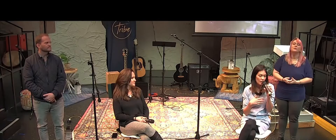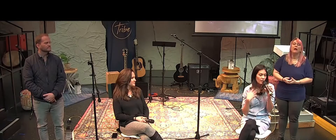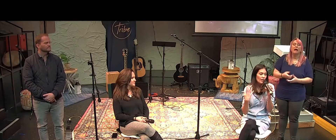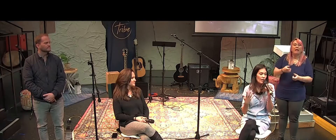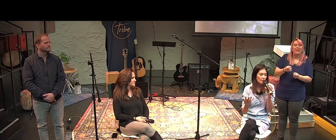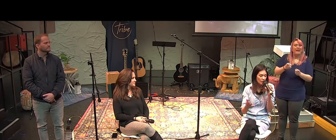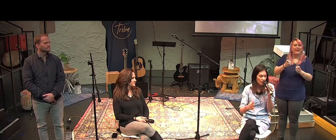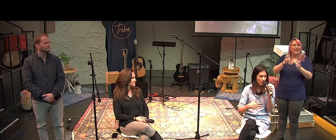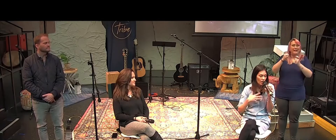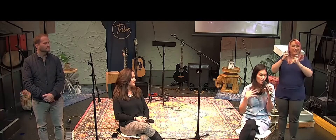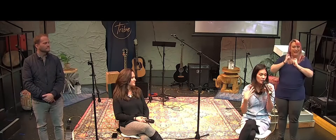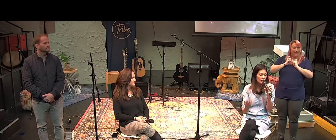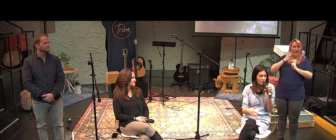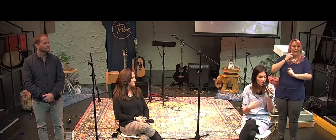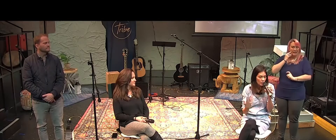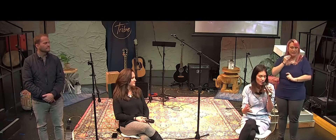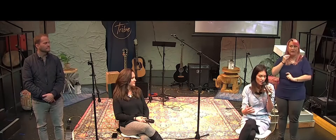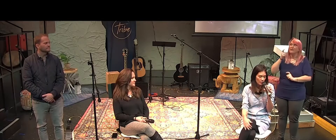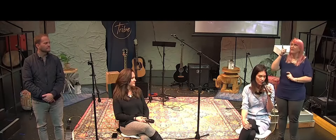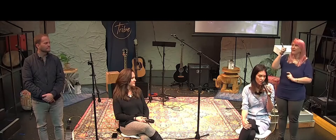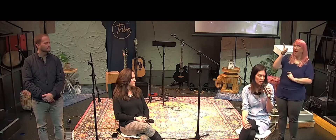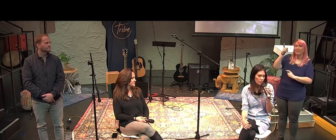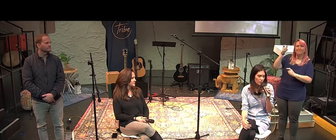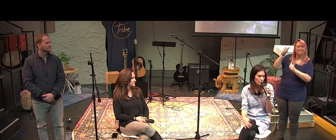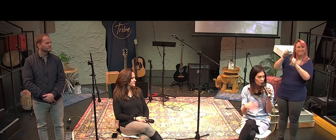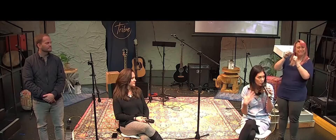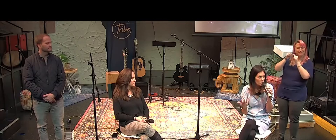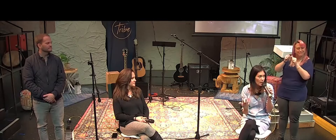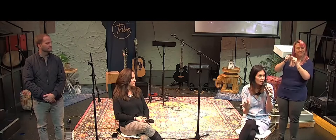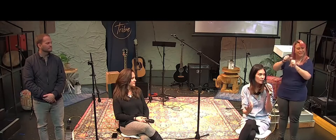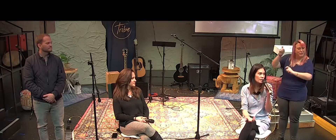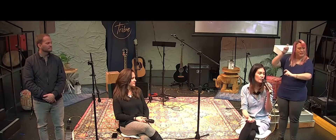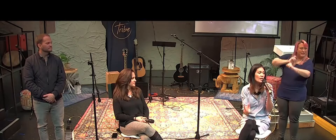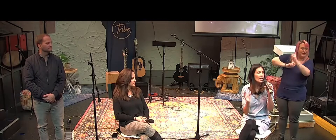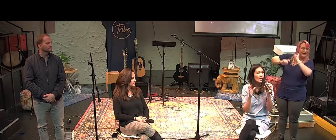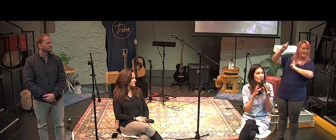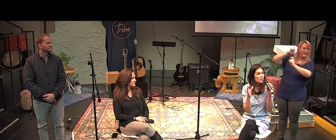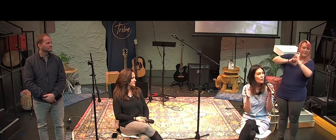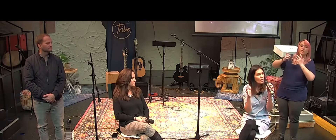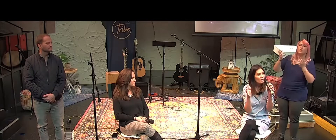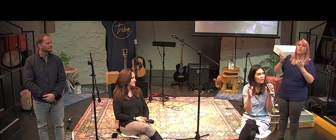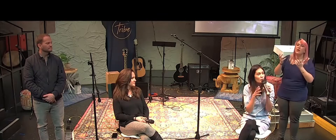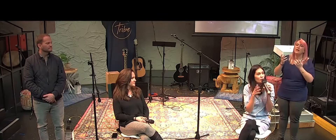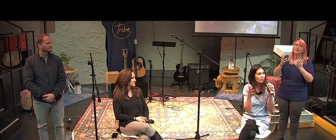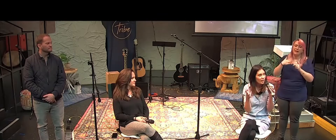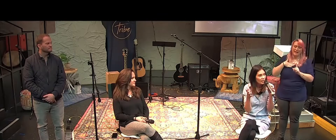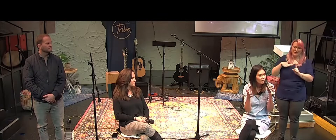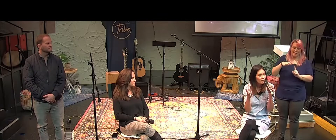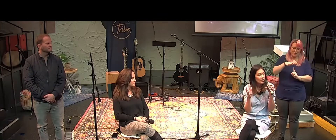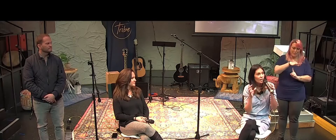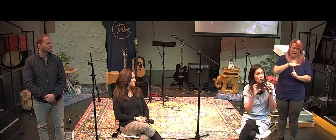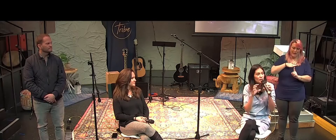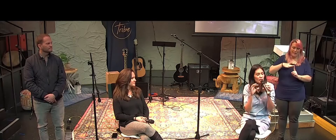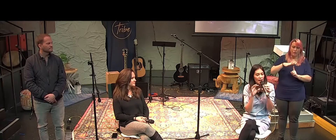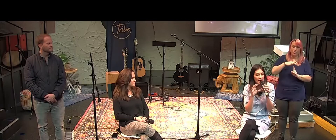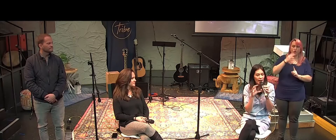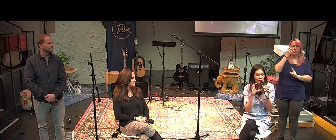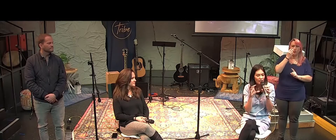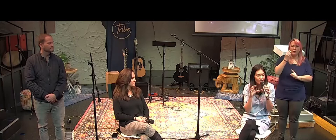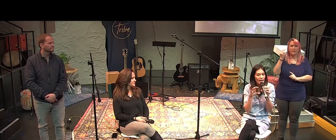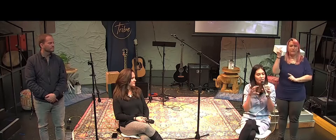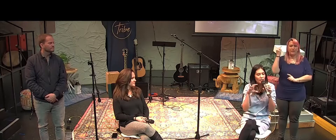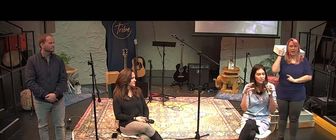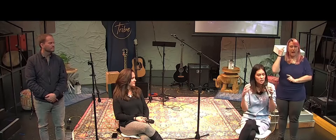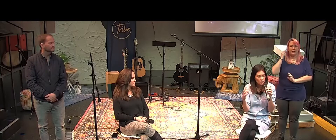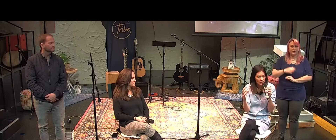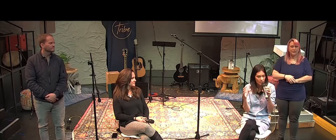me, that I feel like God is continuously giving to me through this practice, is a space to reflect. It's really like I